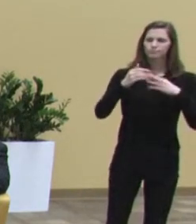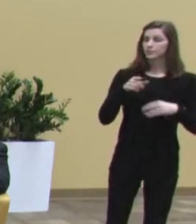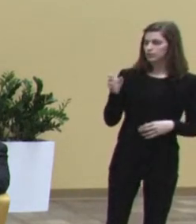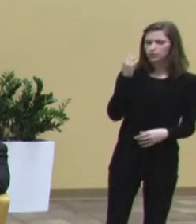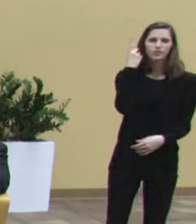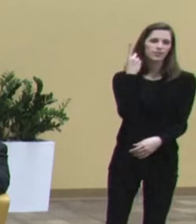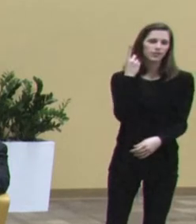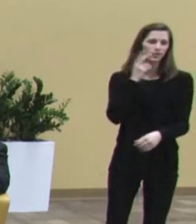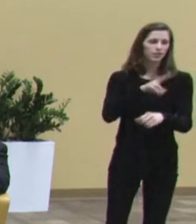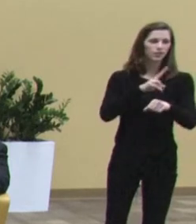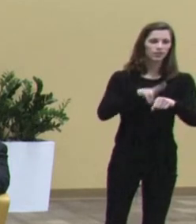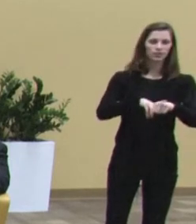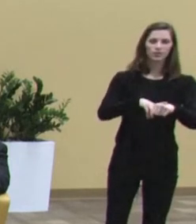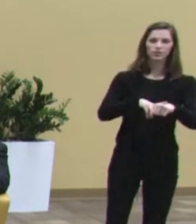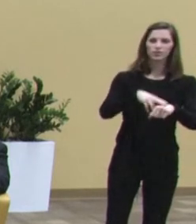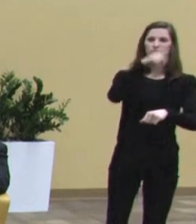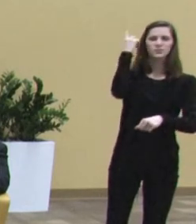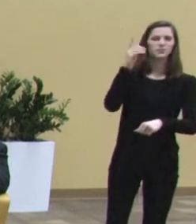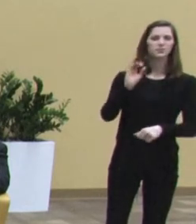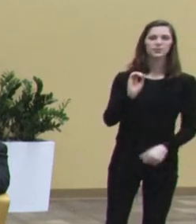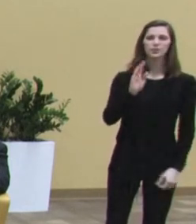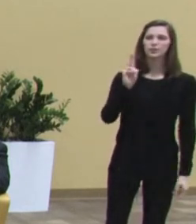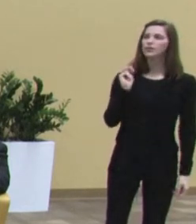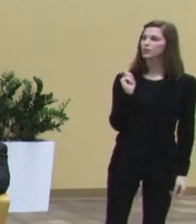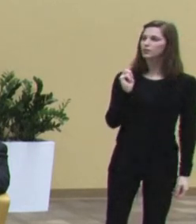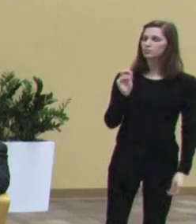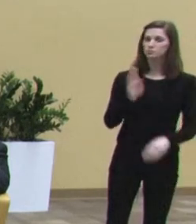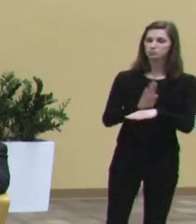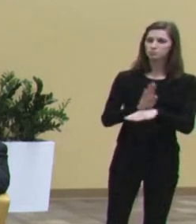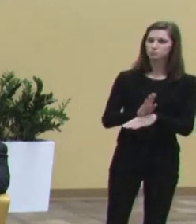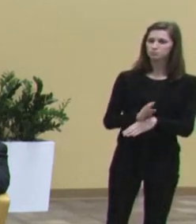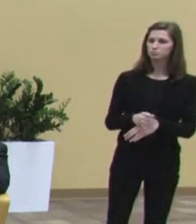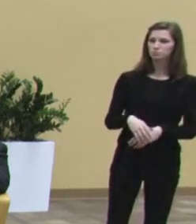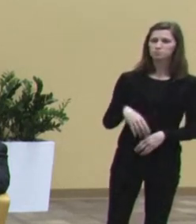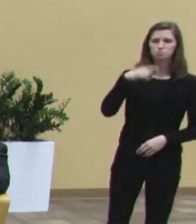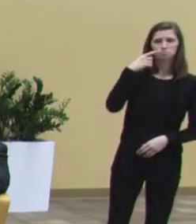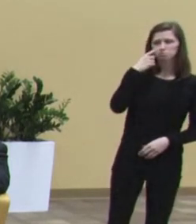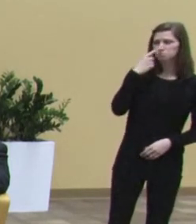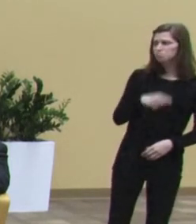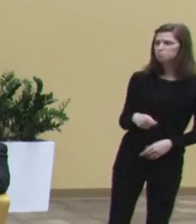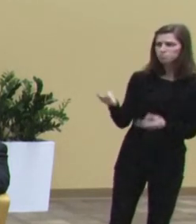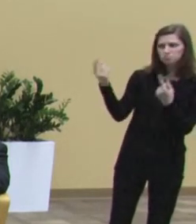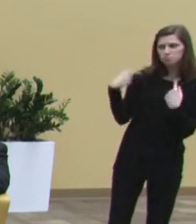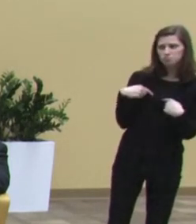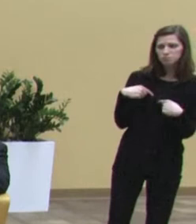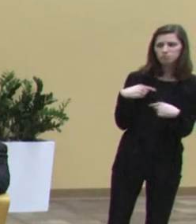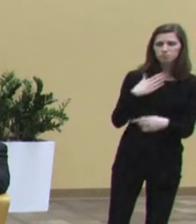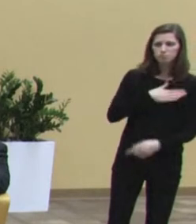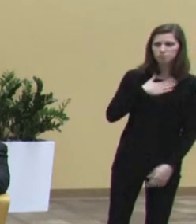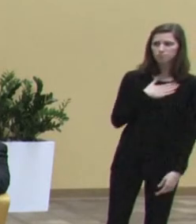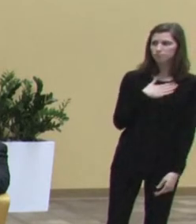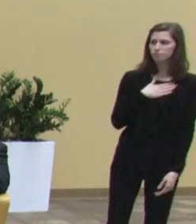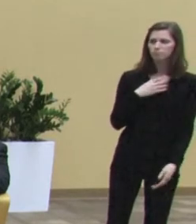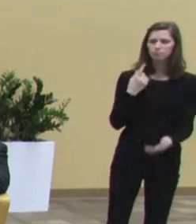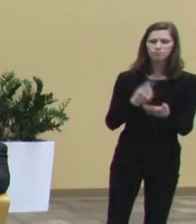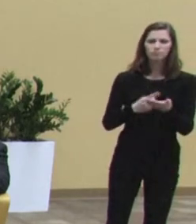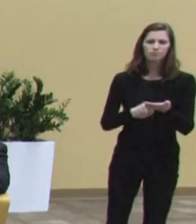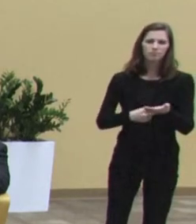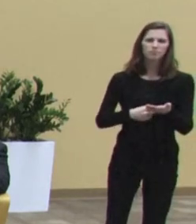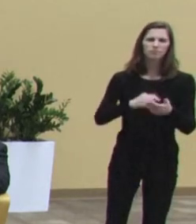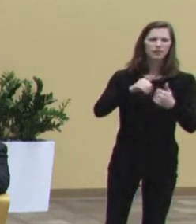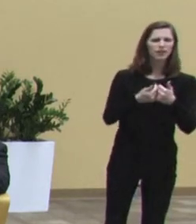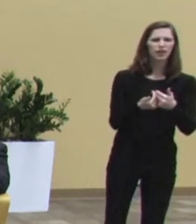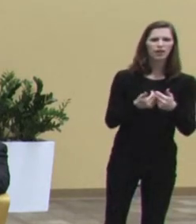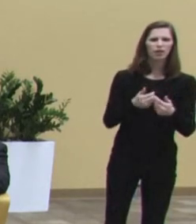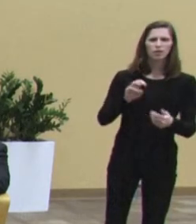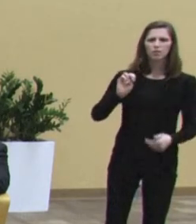nature of black-owned businesses, can you please come down and impart some knowledge in terms of how do we take what Dr.